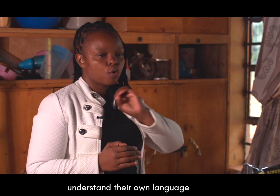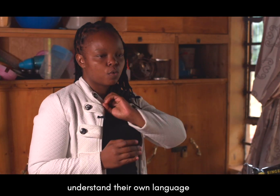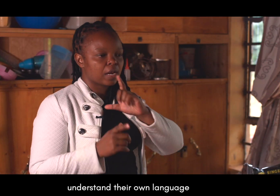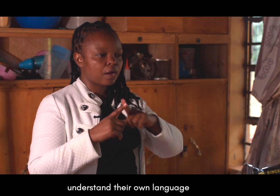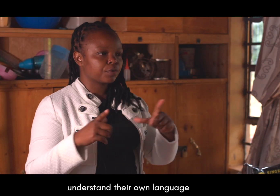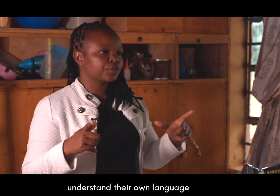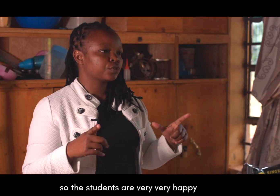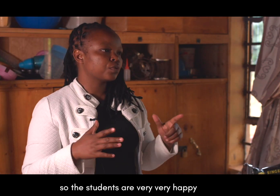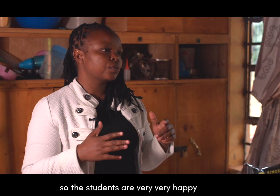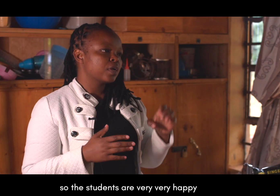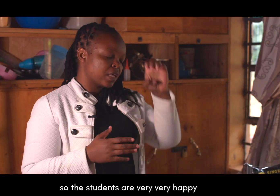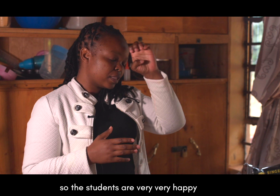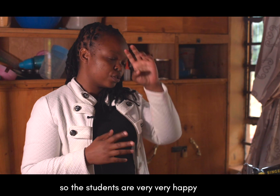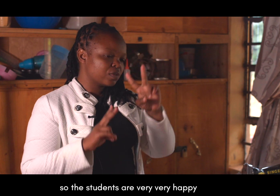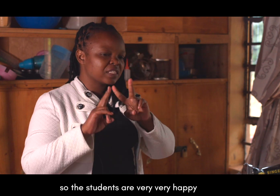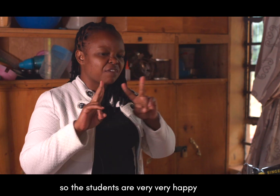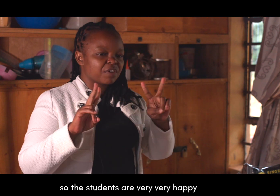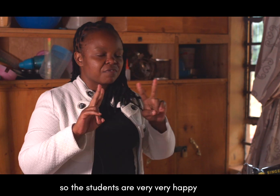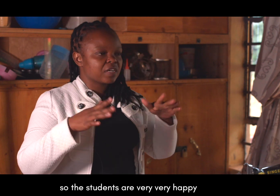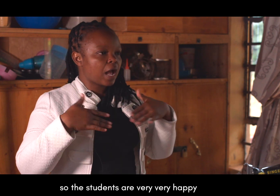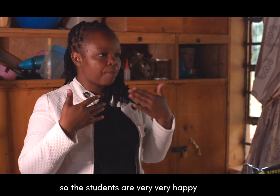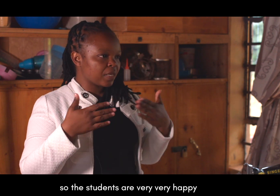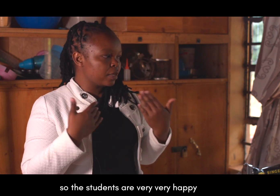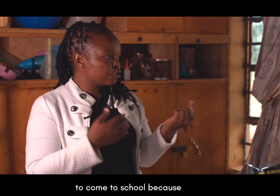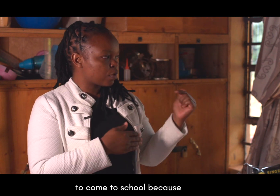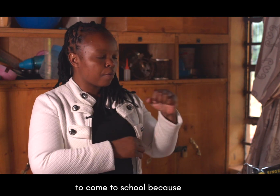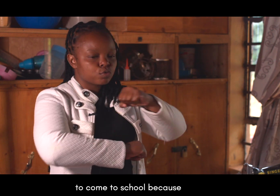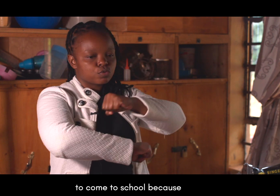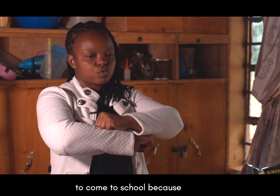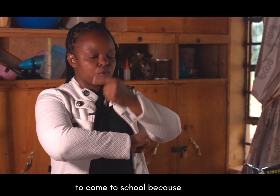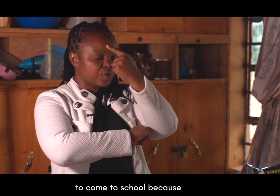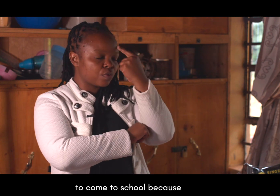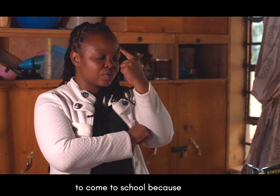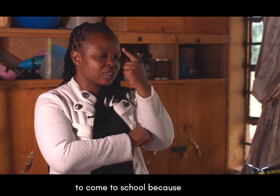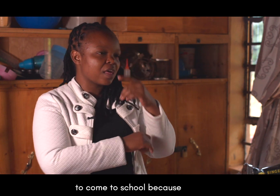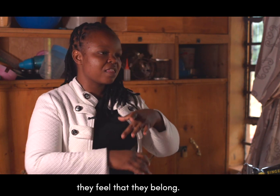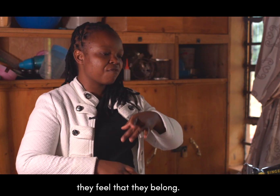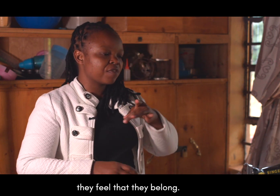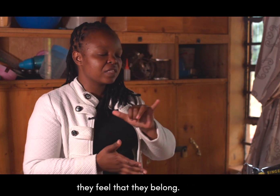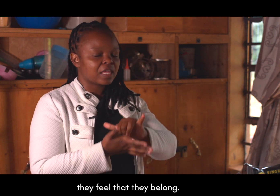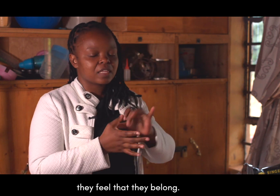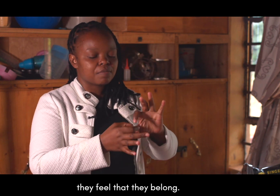own language. So the students are very, very happy to come to school because they feel that they